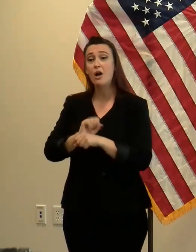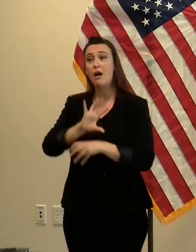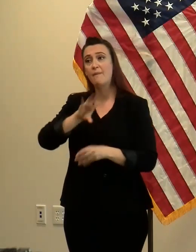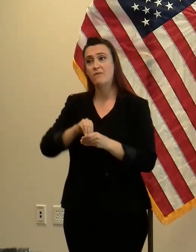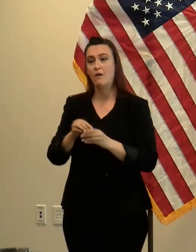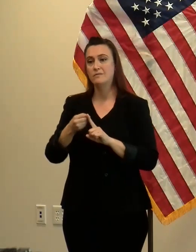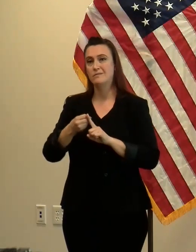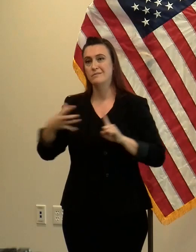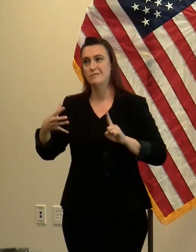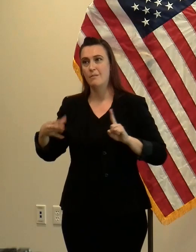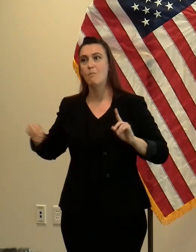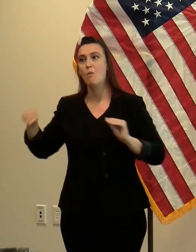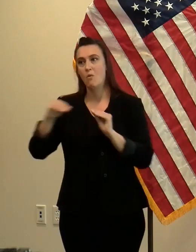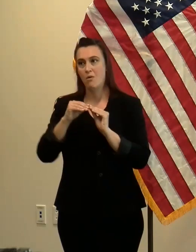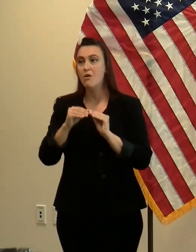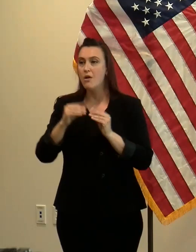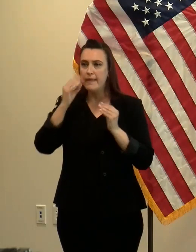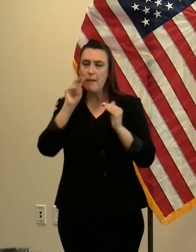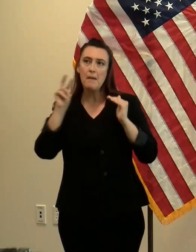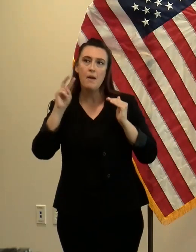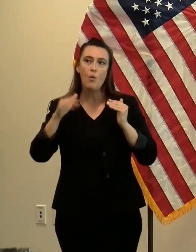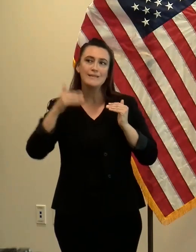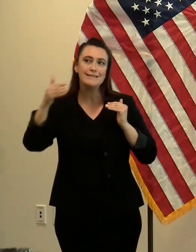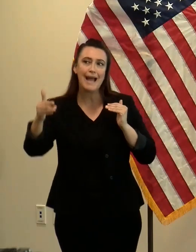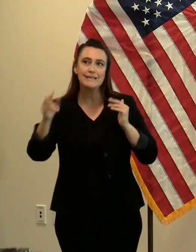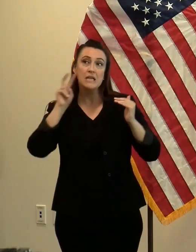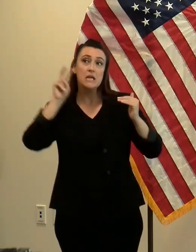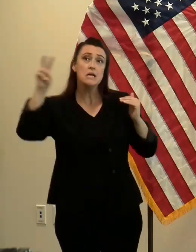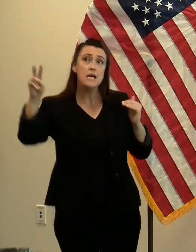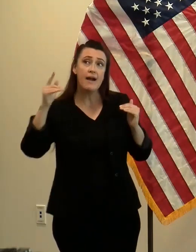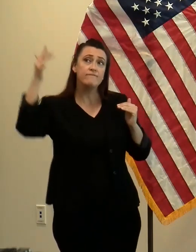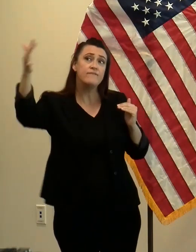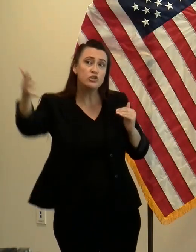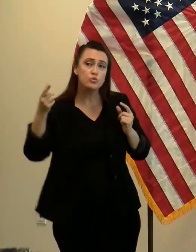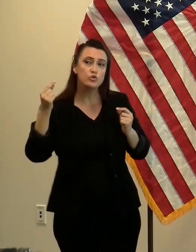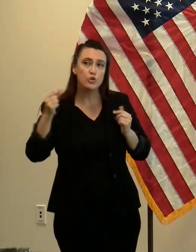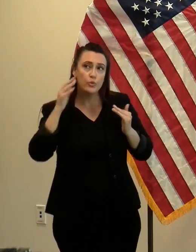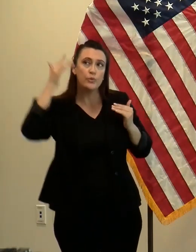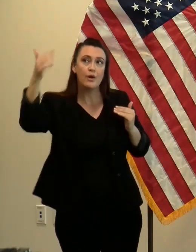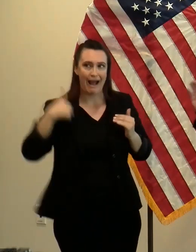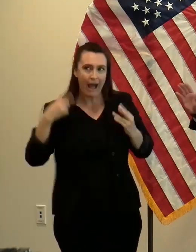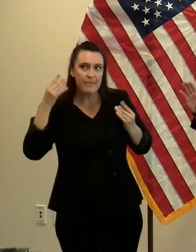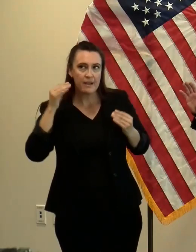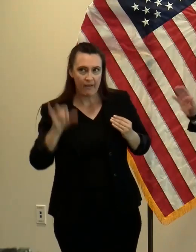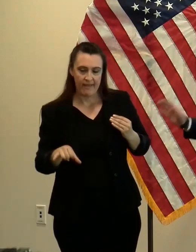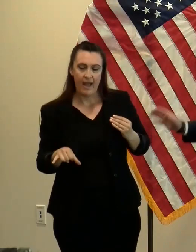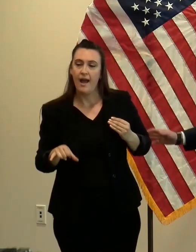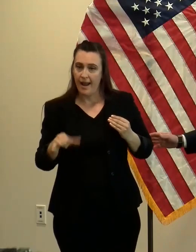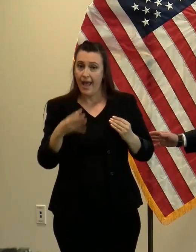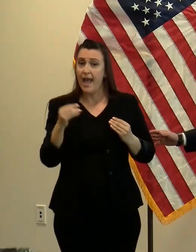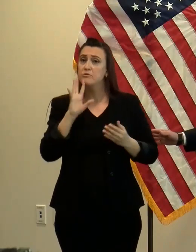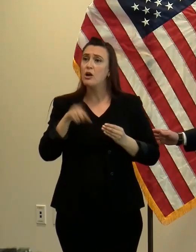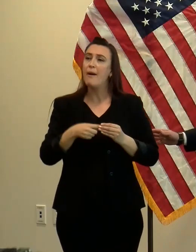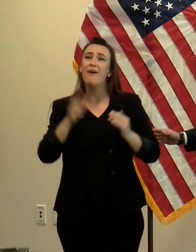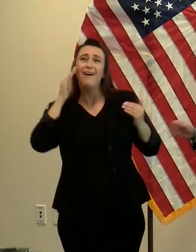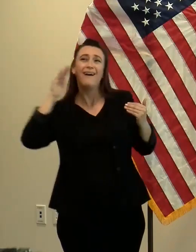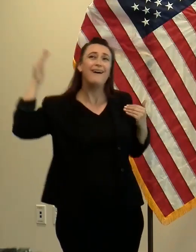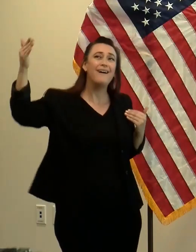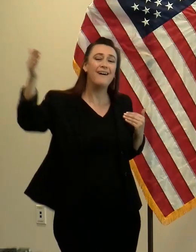encompasses thinking about what's next and what's ahead. I'm the one thinking about that. And we're talking about this into the